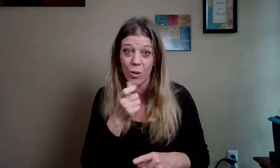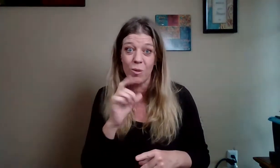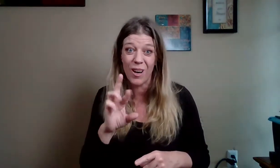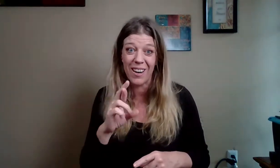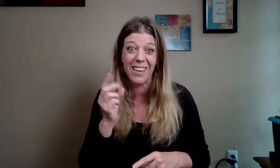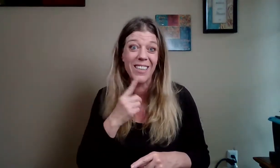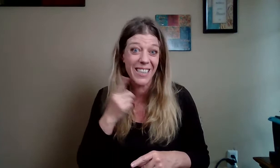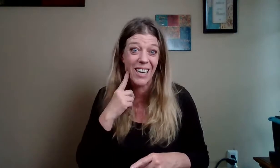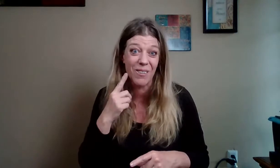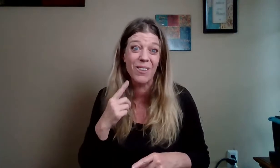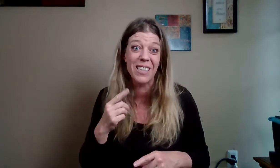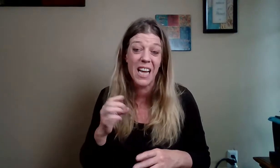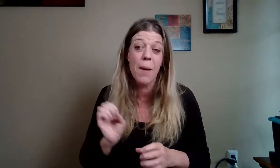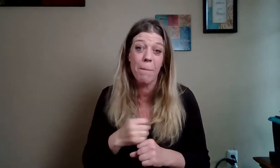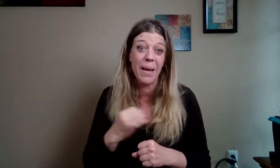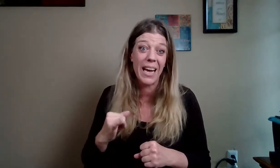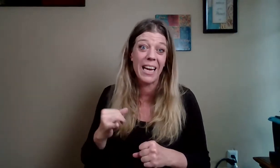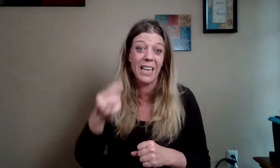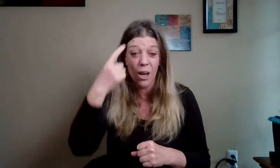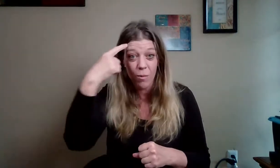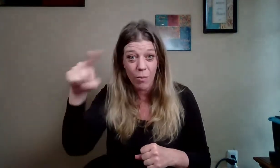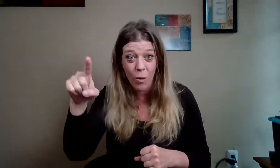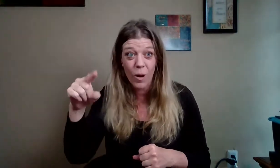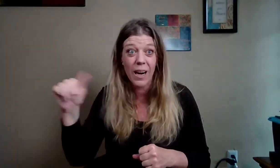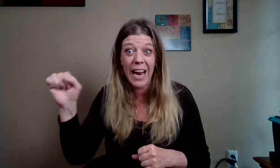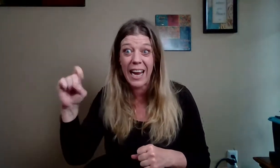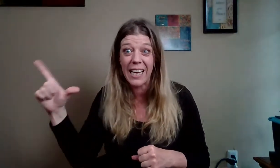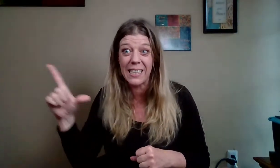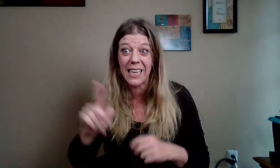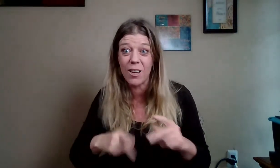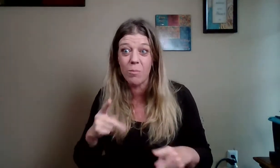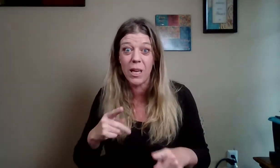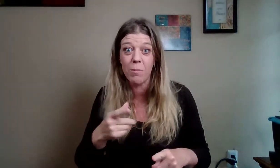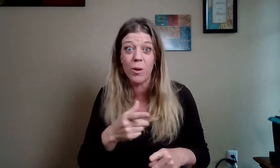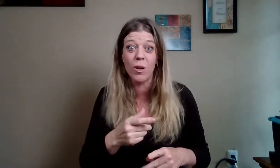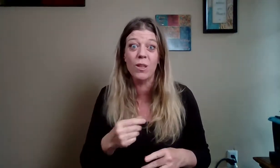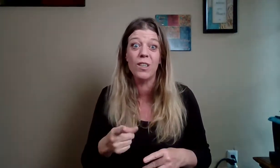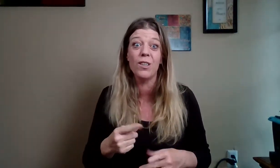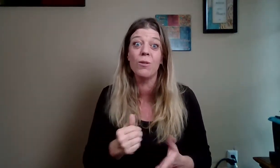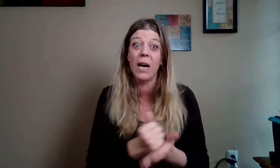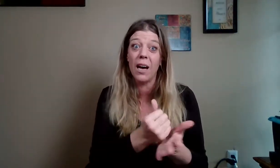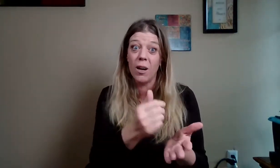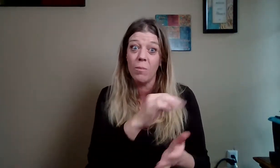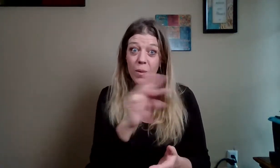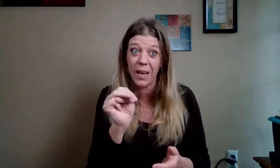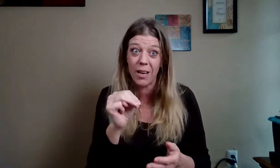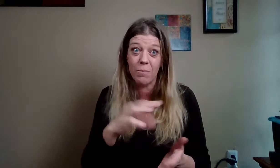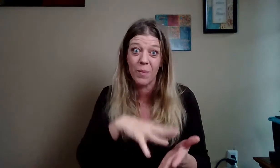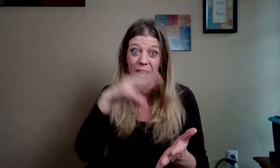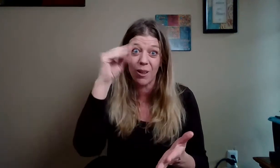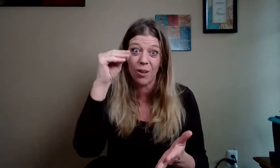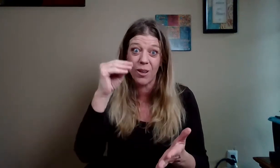who are deaf. It was made for ASL people to help them